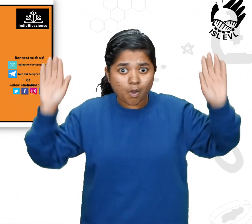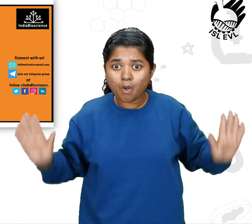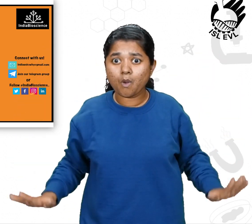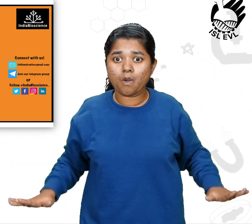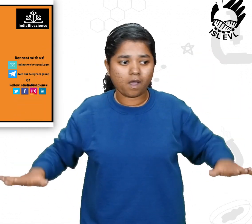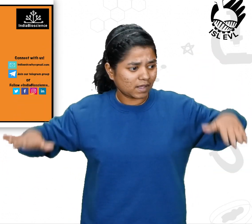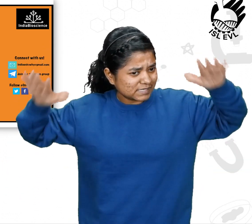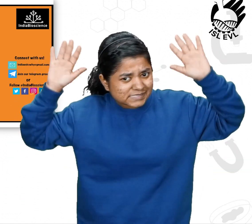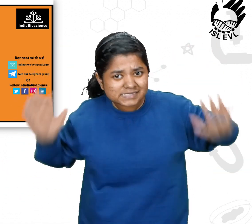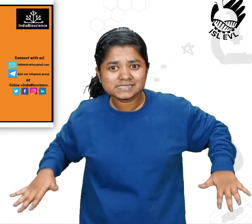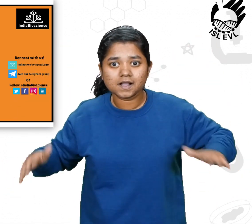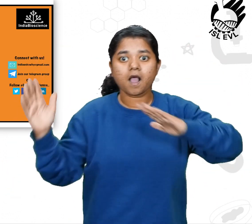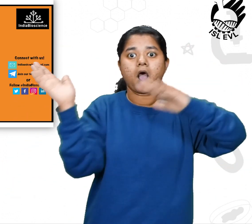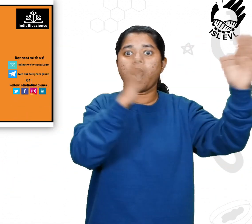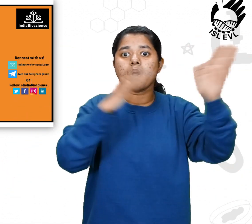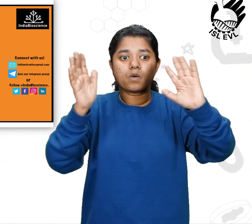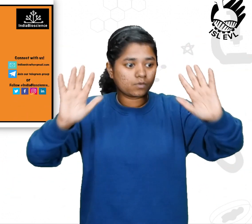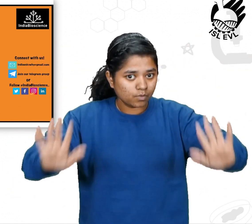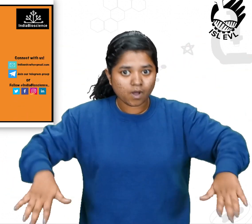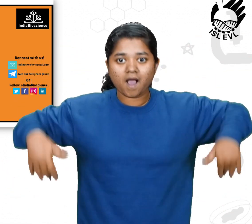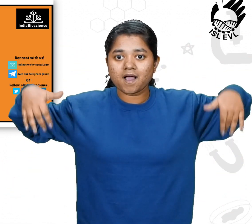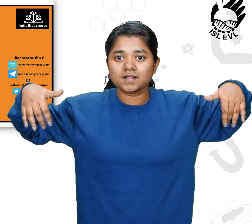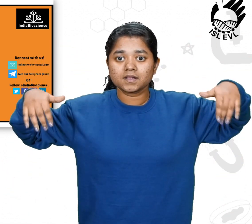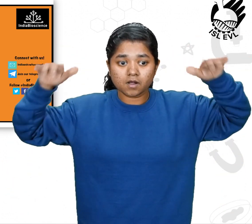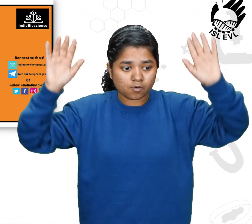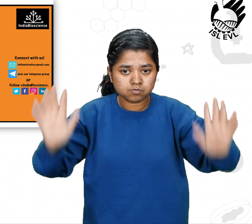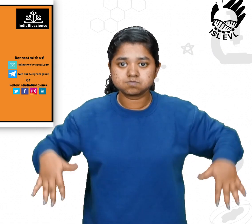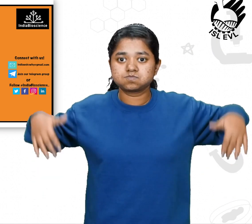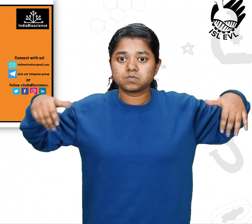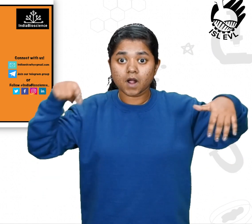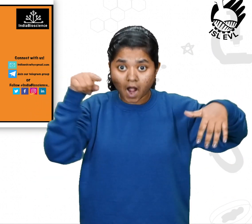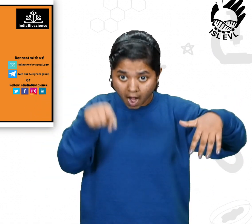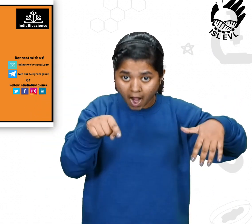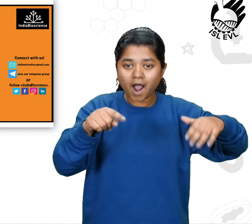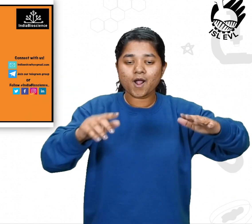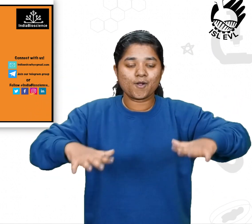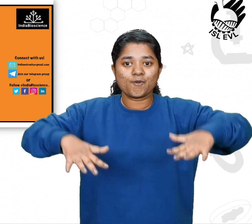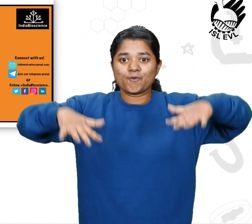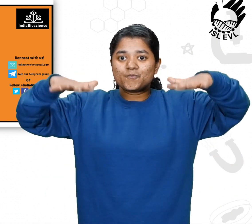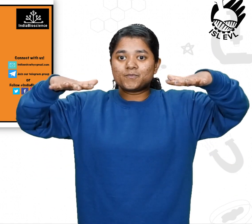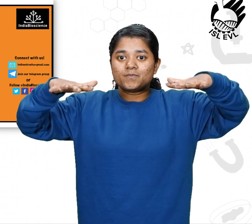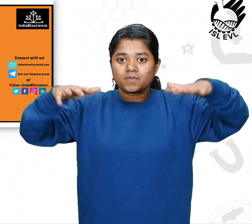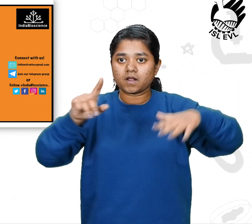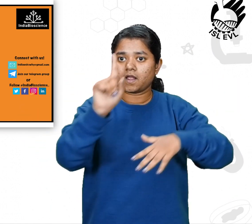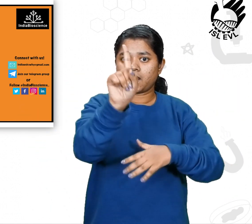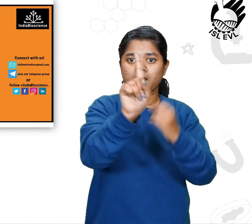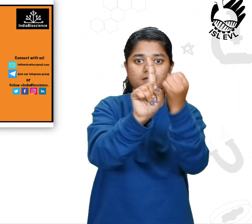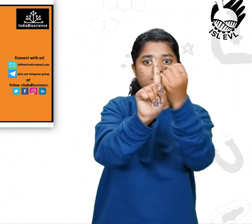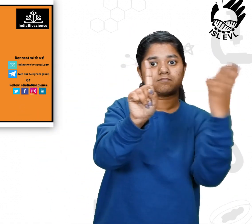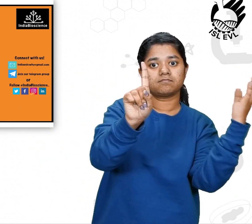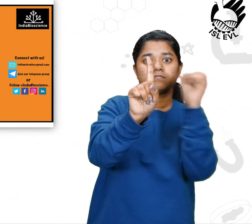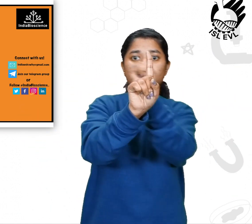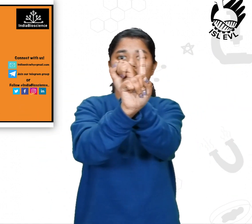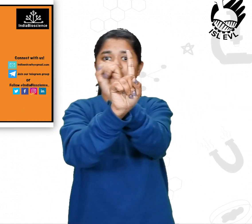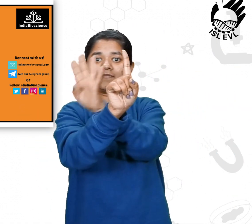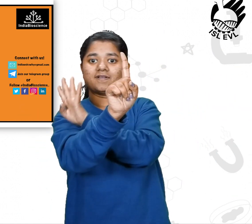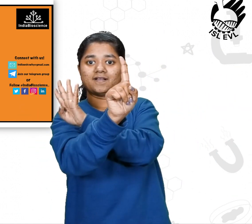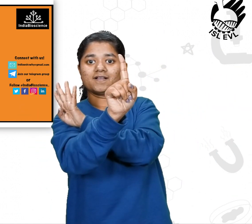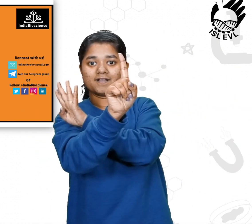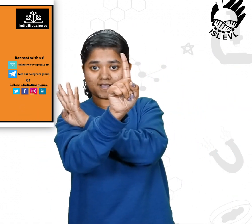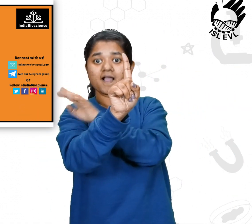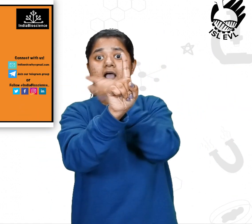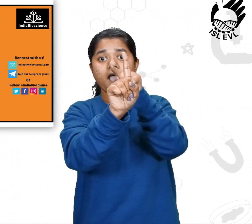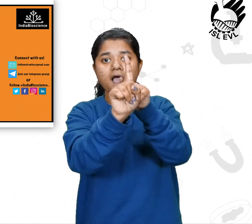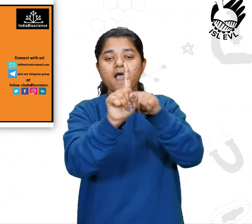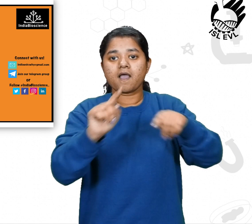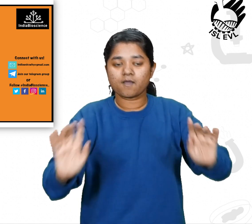easier for the birds behind it to fly. This is especially advantageous when a bird gets old or when it's sick or injured. This way, they can